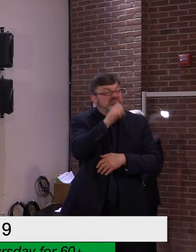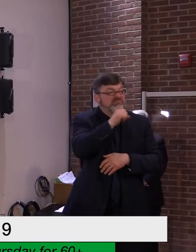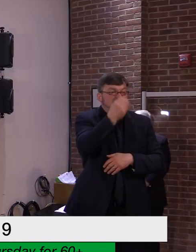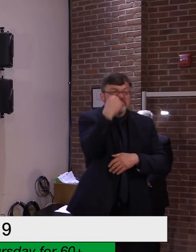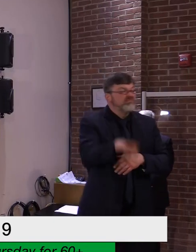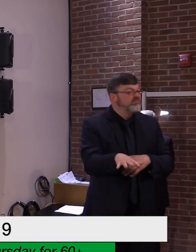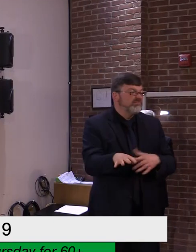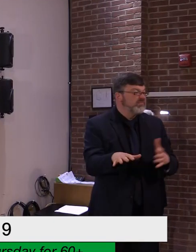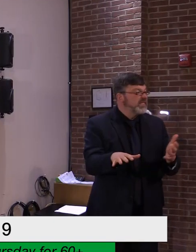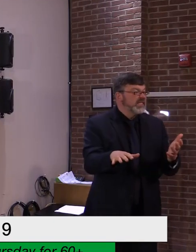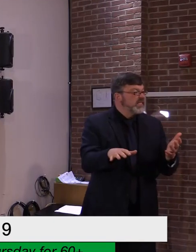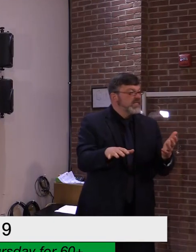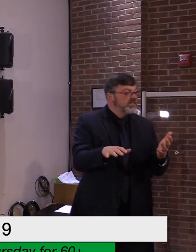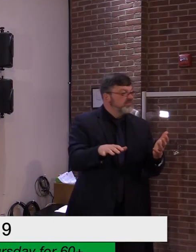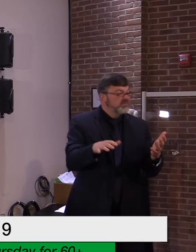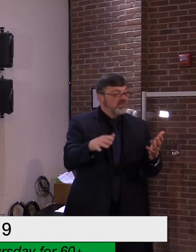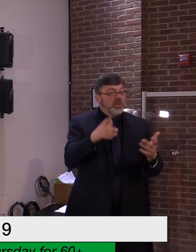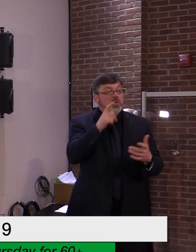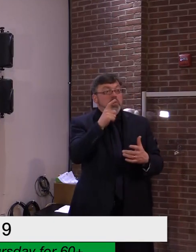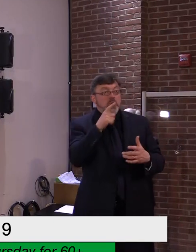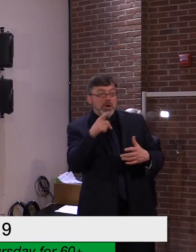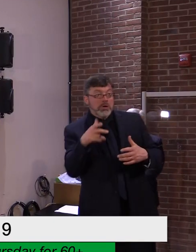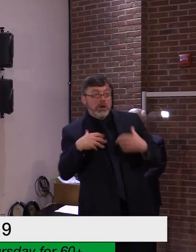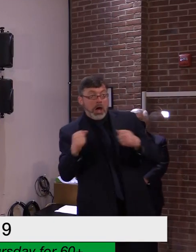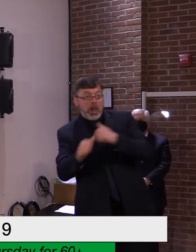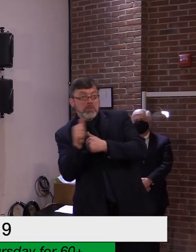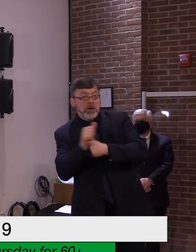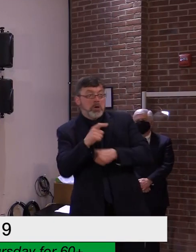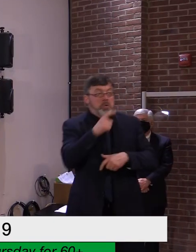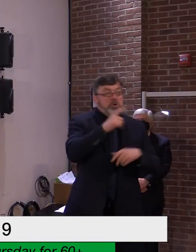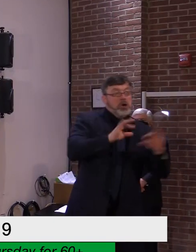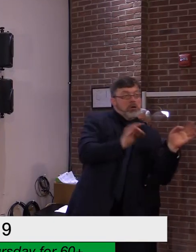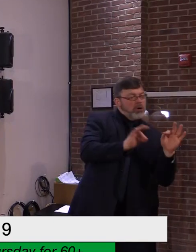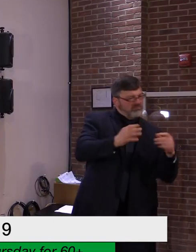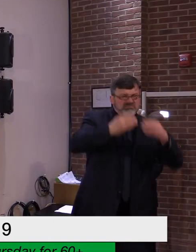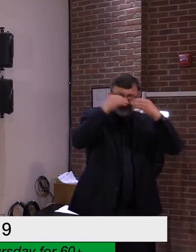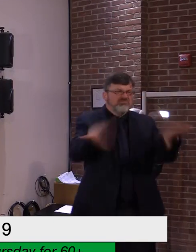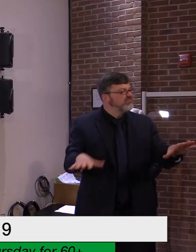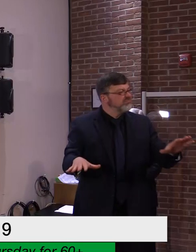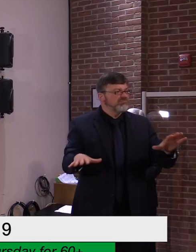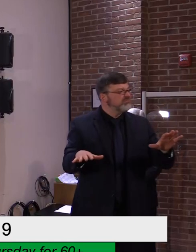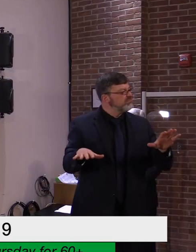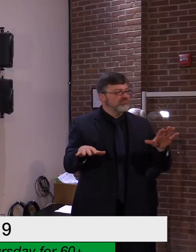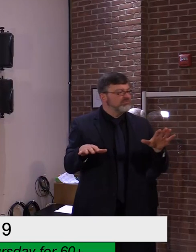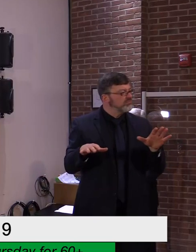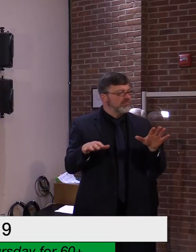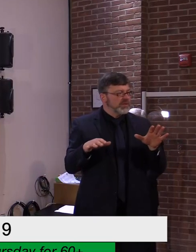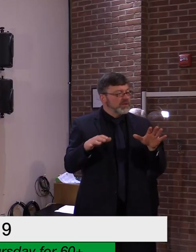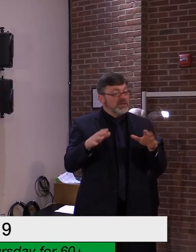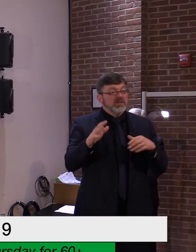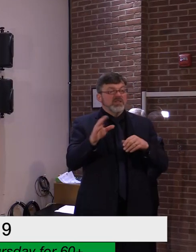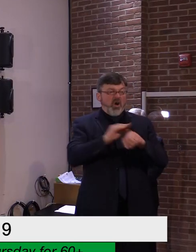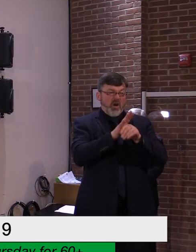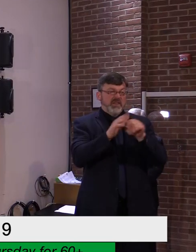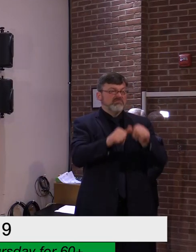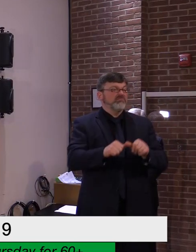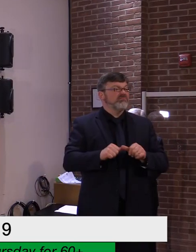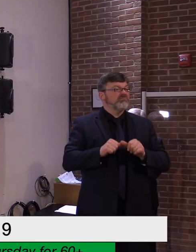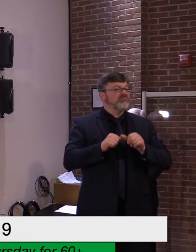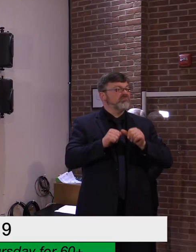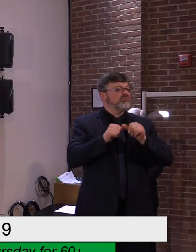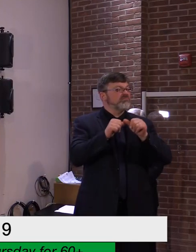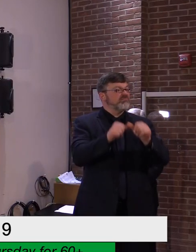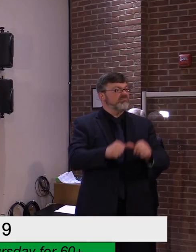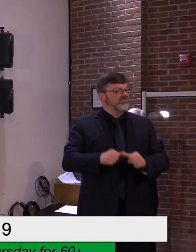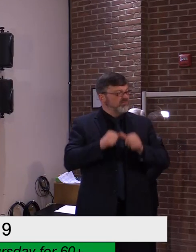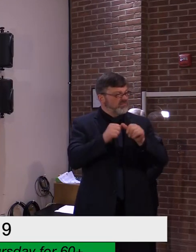risk. Chronic symptoms that continue to surface 3 or 4 months after initial illness, even